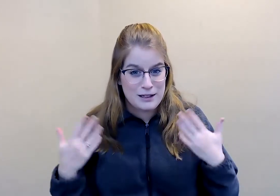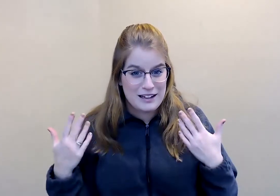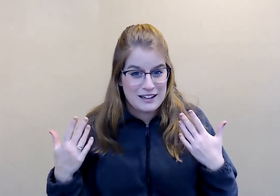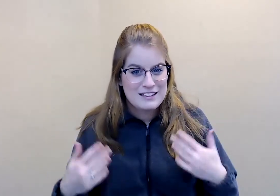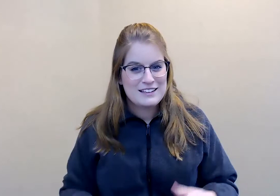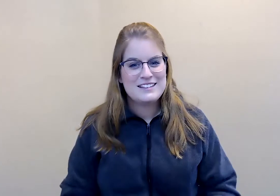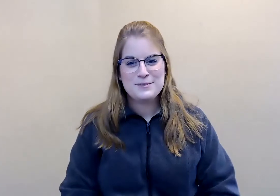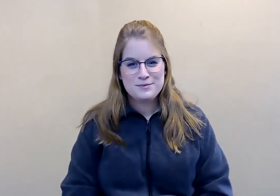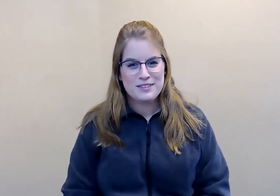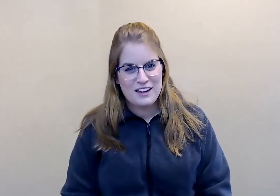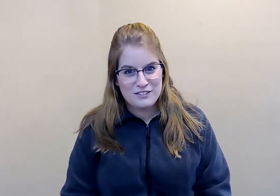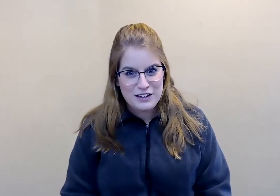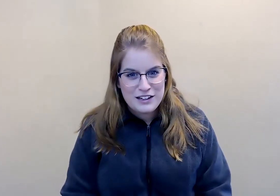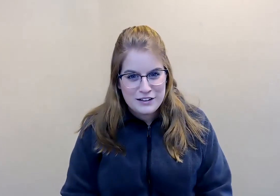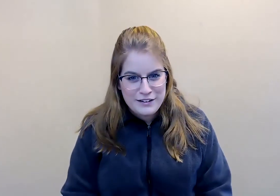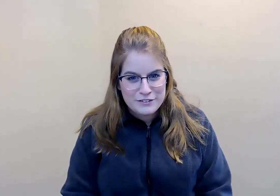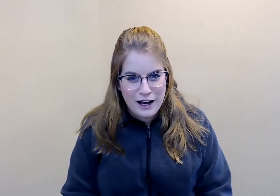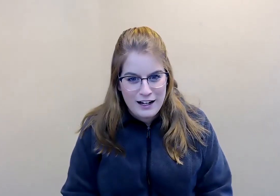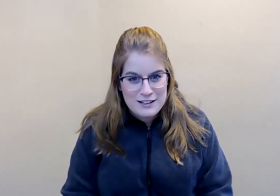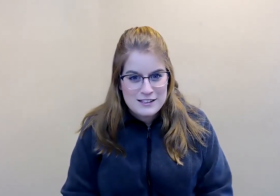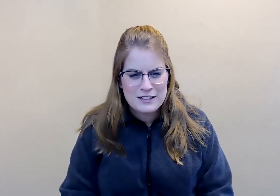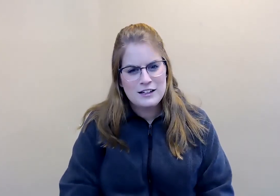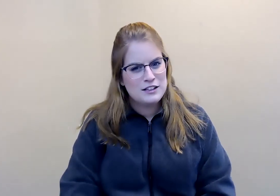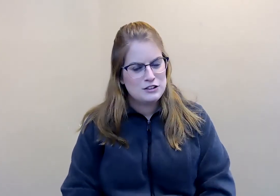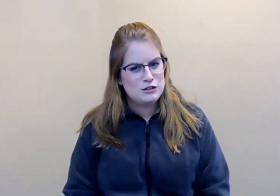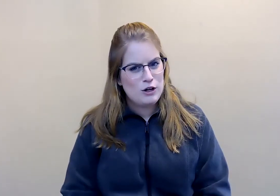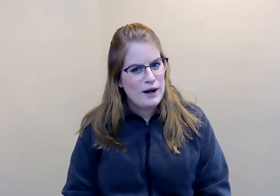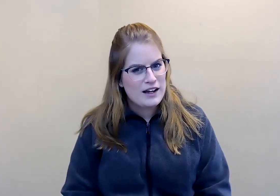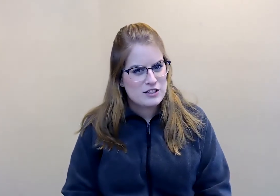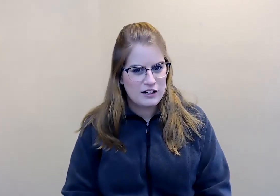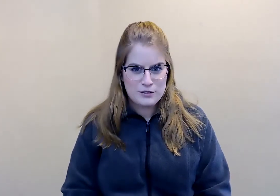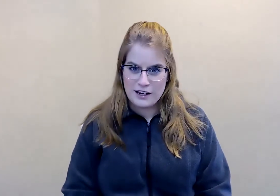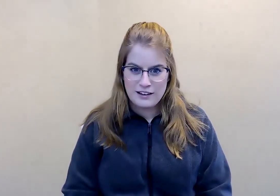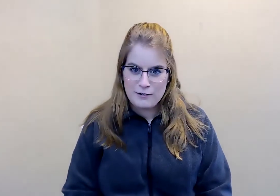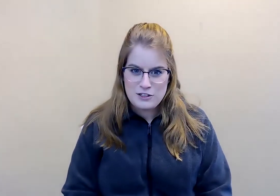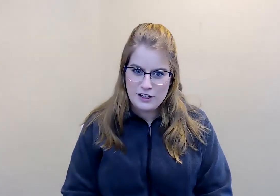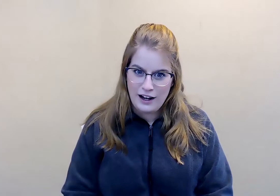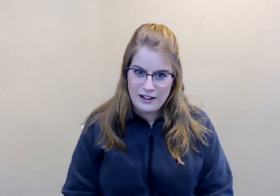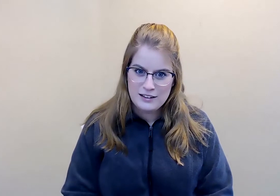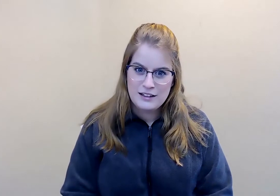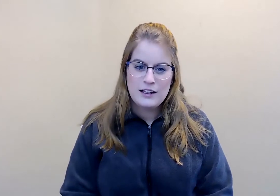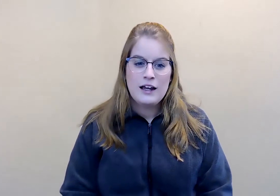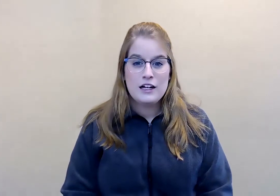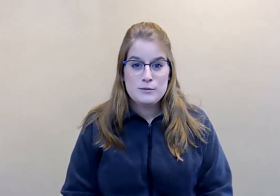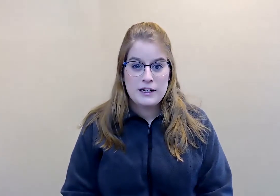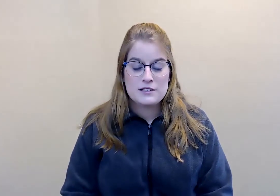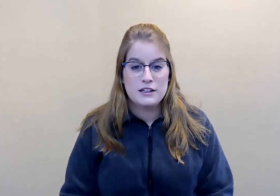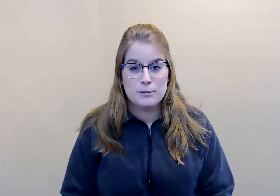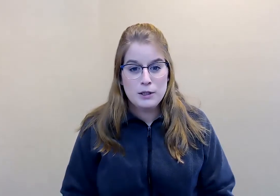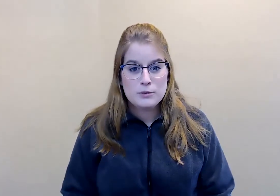be. Very good, friends. Do you know why I taught you sign language today? It's because in the book we're